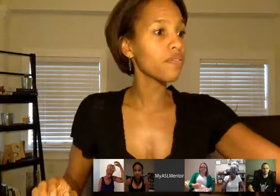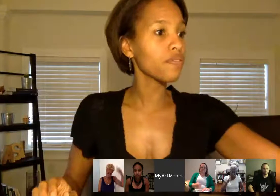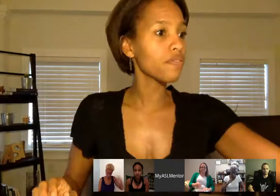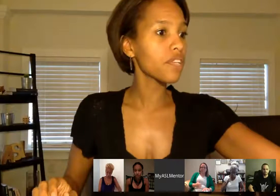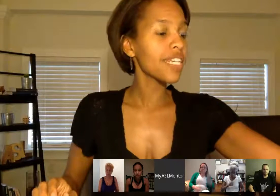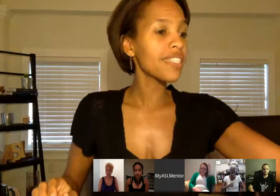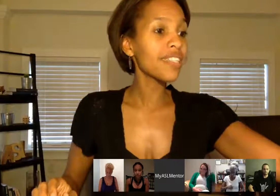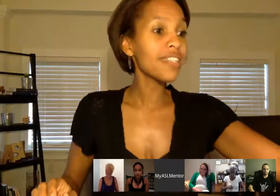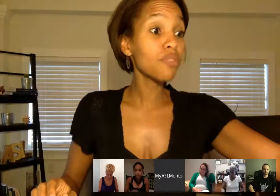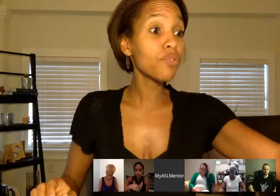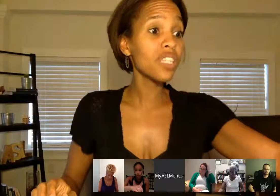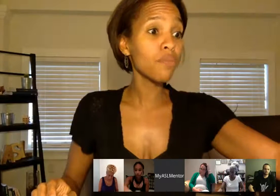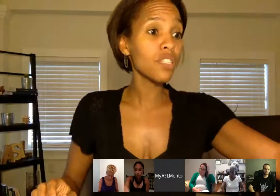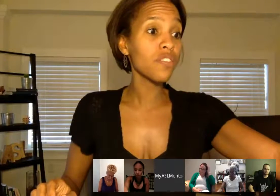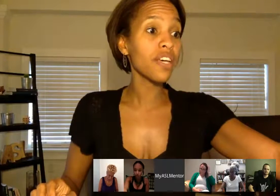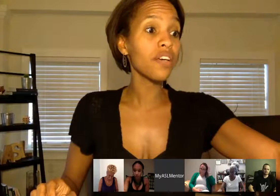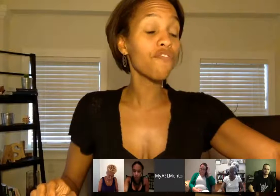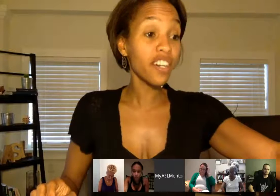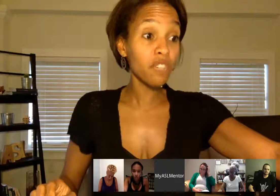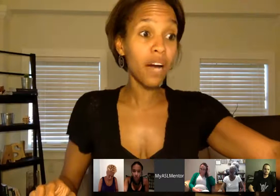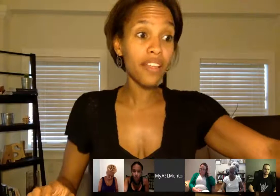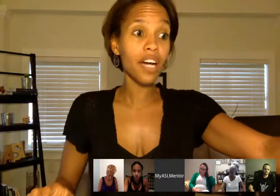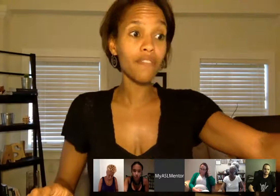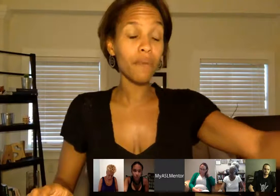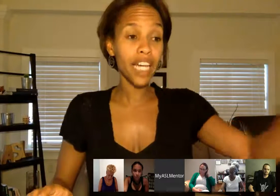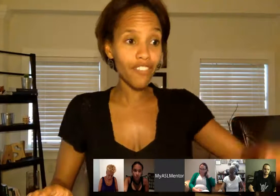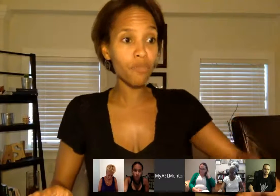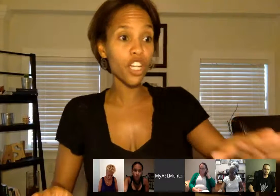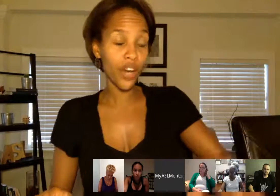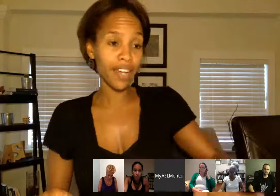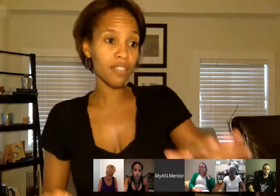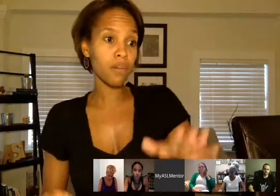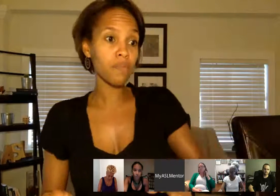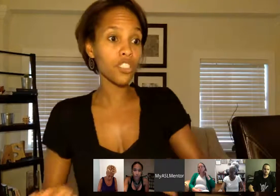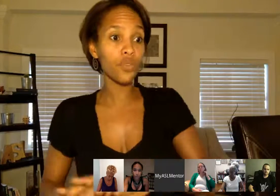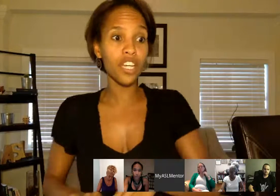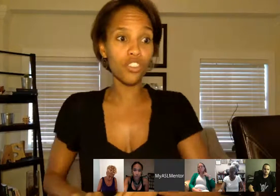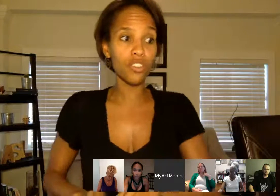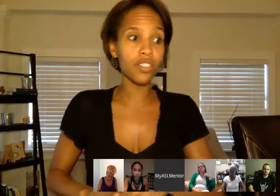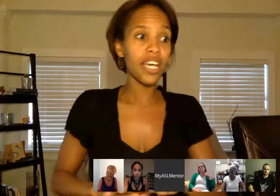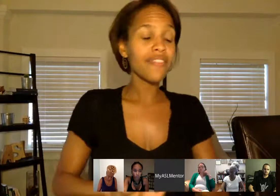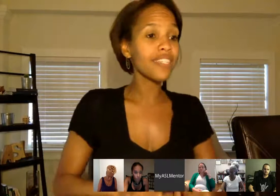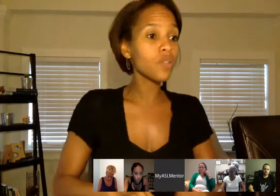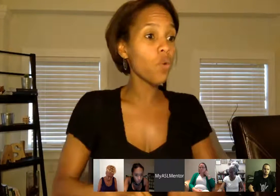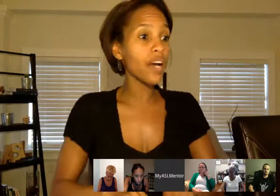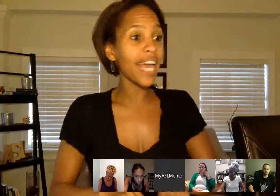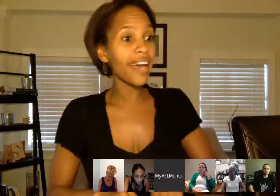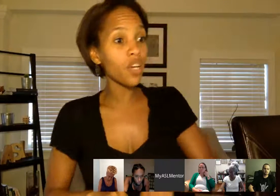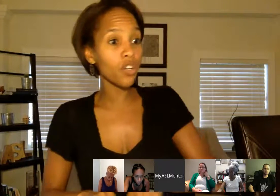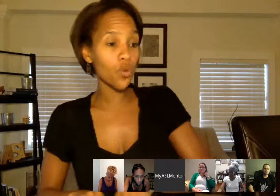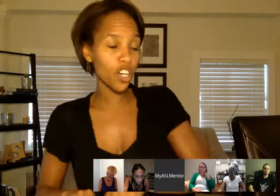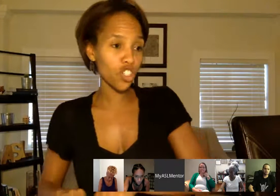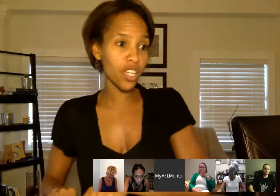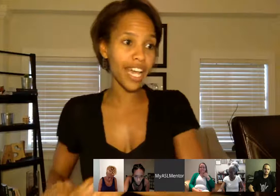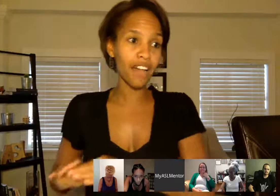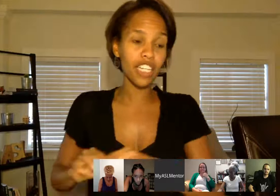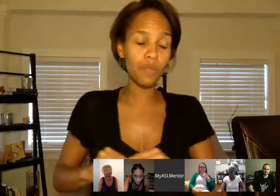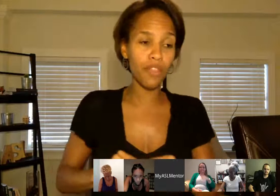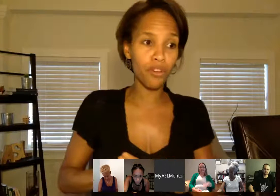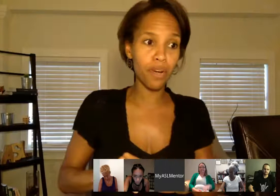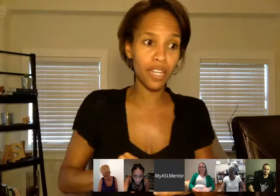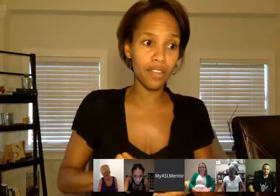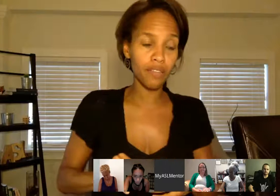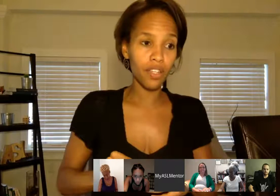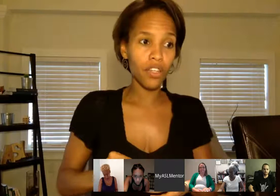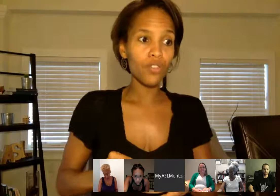Next one. Since this museum was funded by government grants and public donations, they didn't want anyone questioning how they